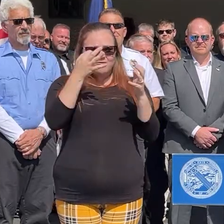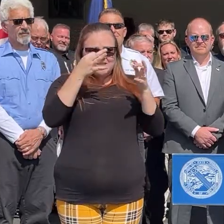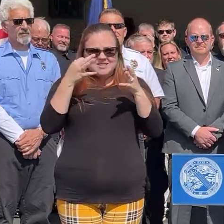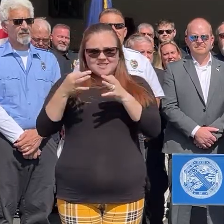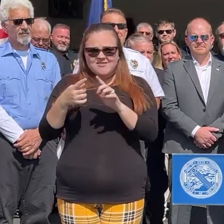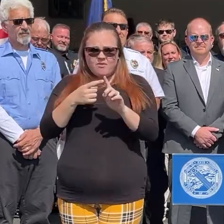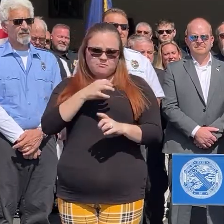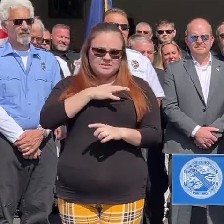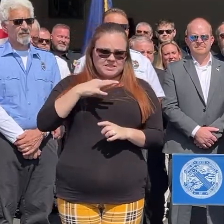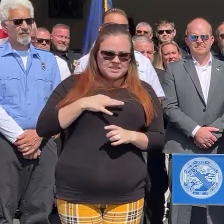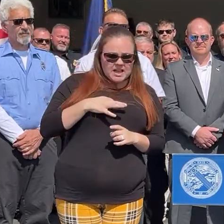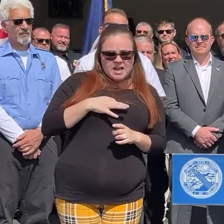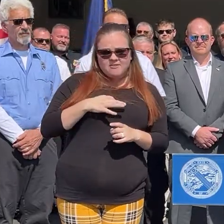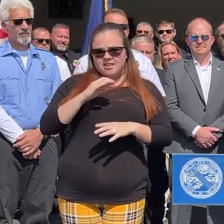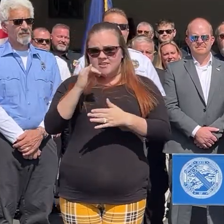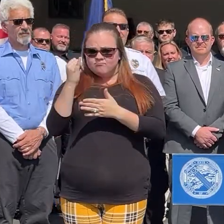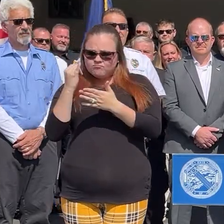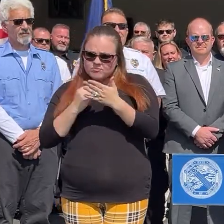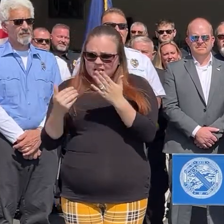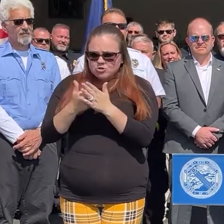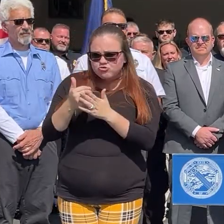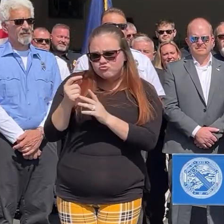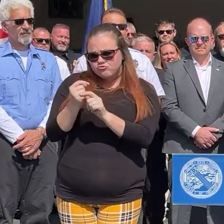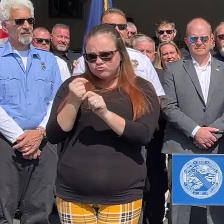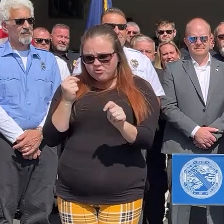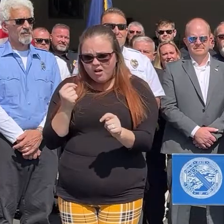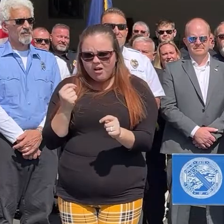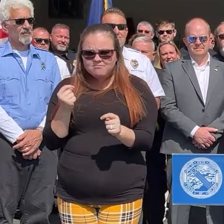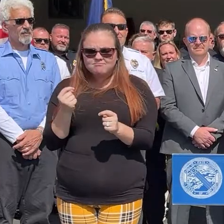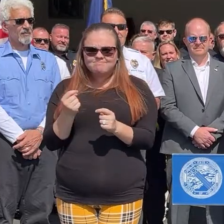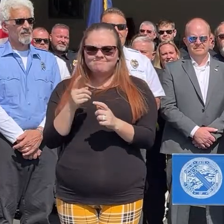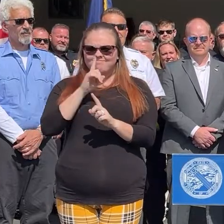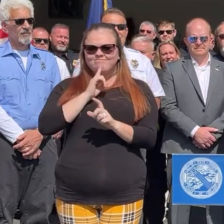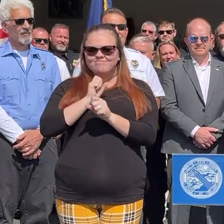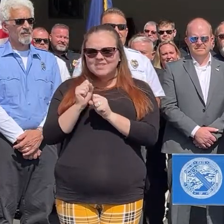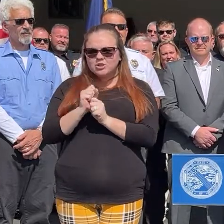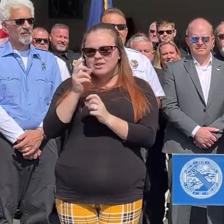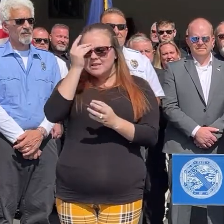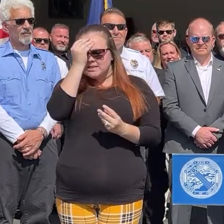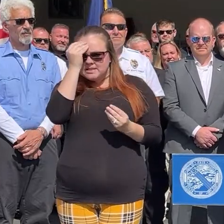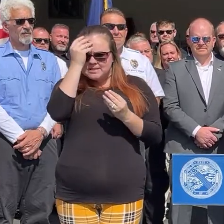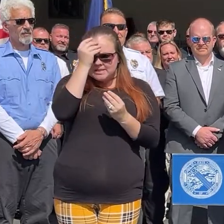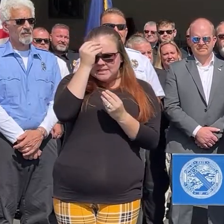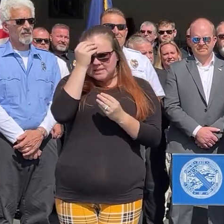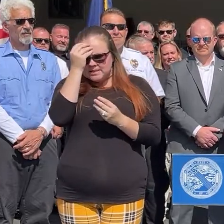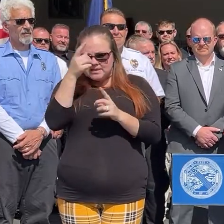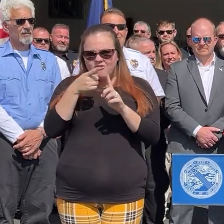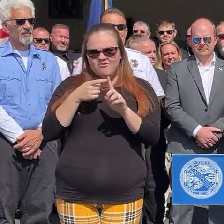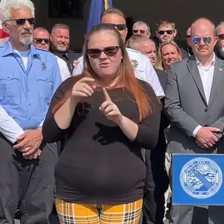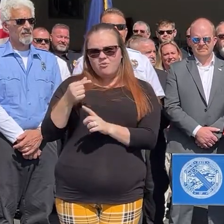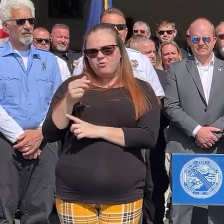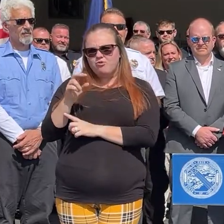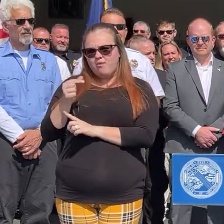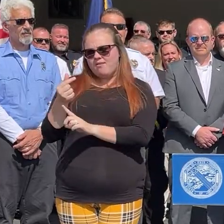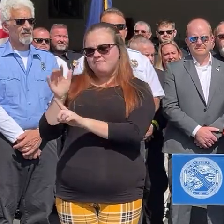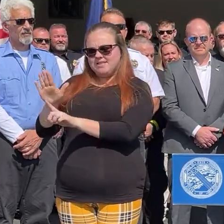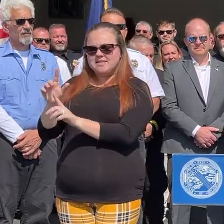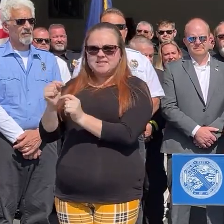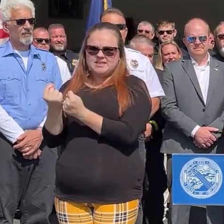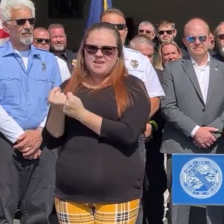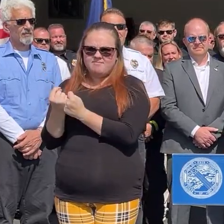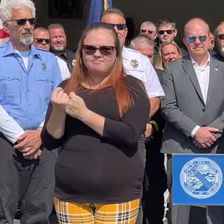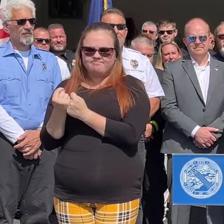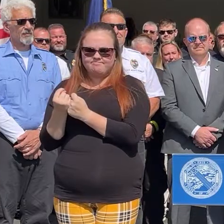from staffing to the design of our new ambulances, has had a thoughtful, extensive input from Greg and his team.